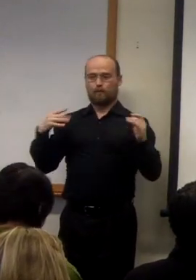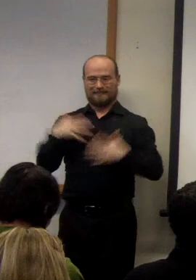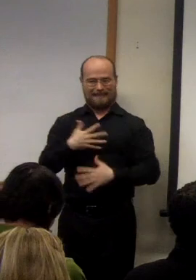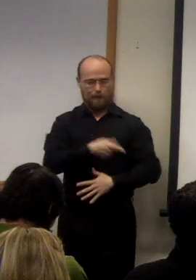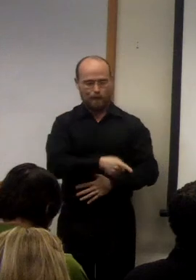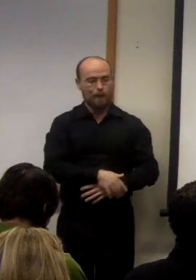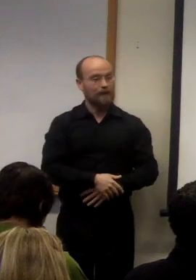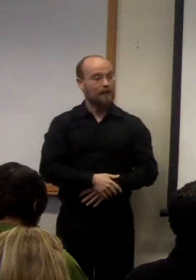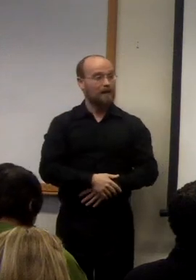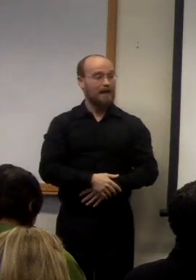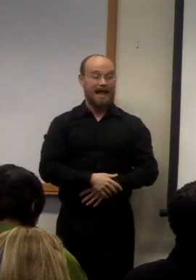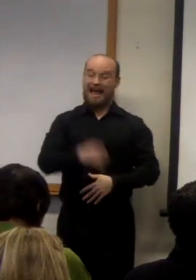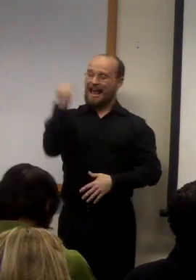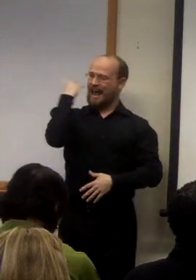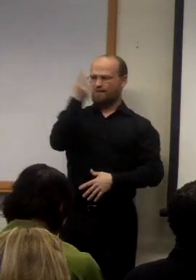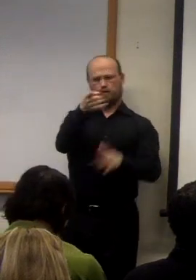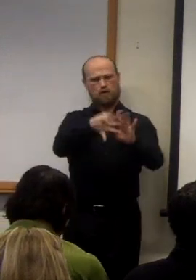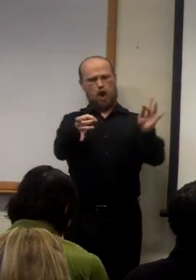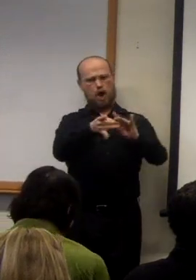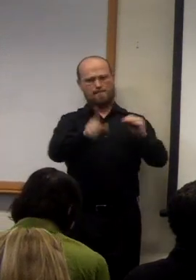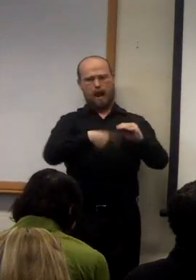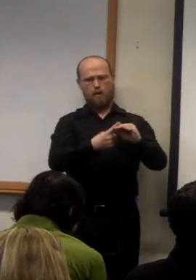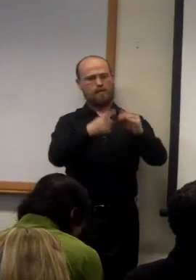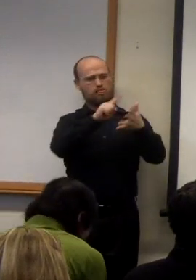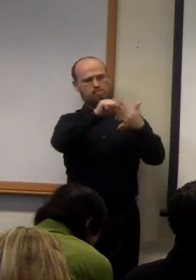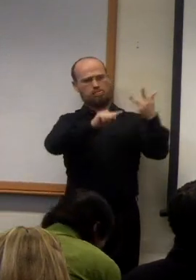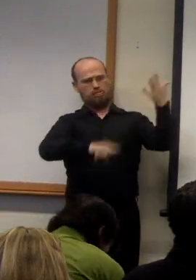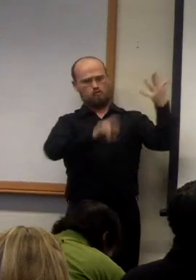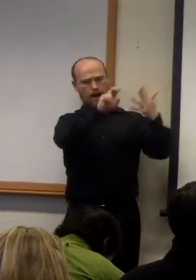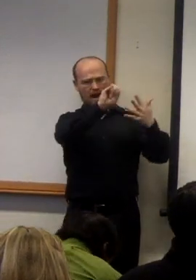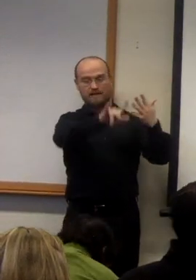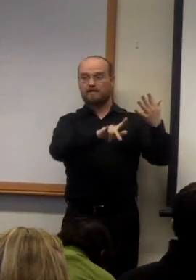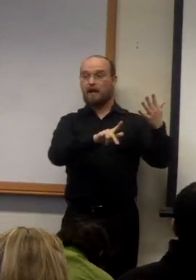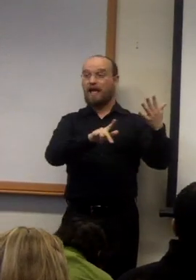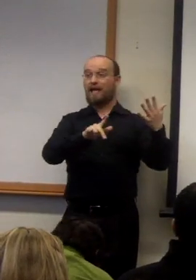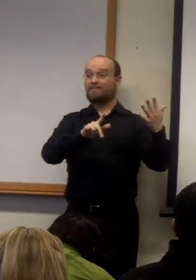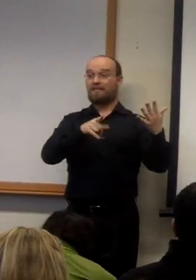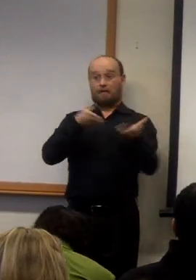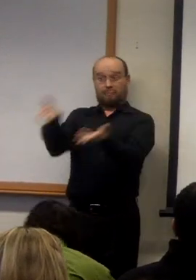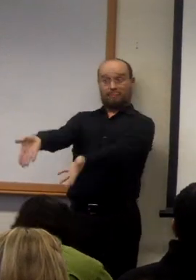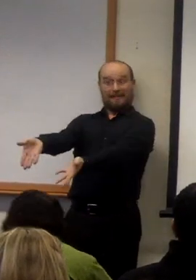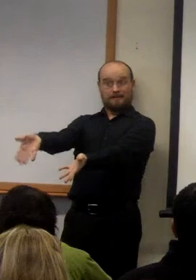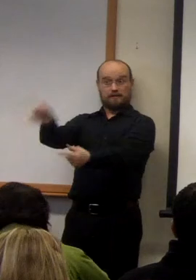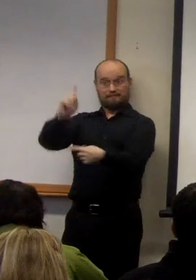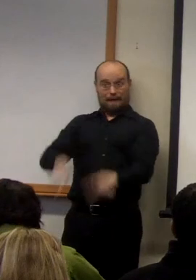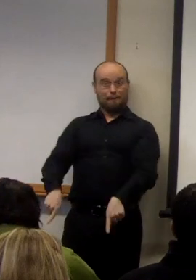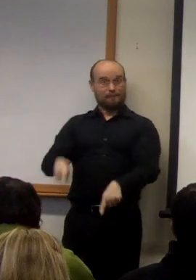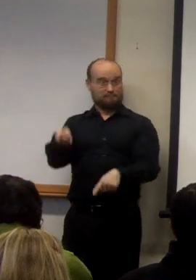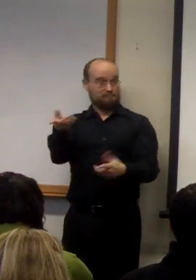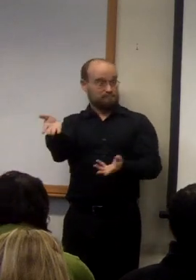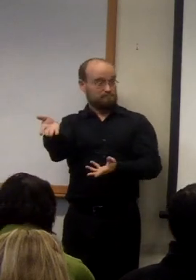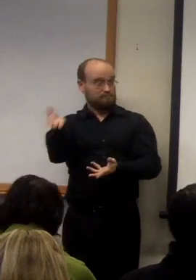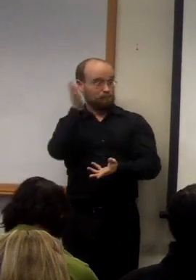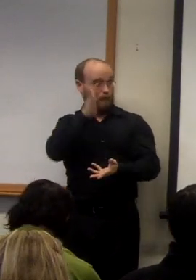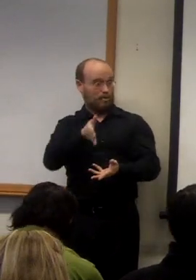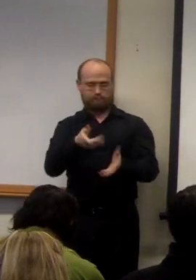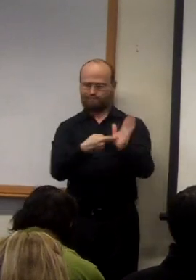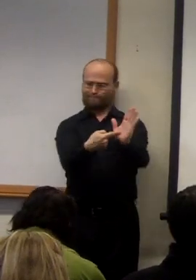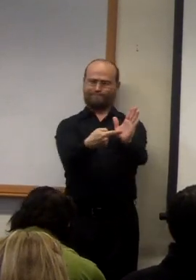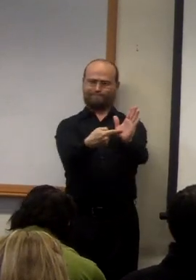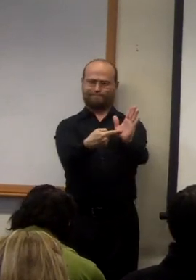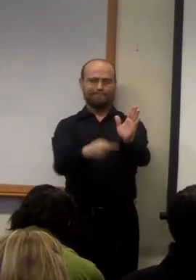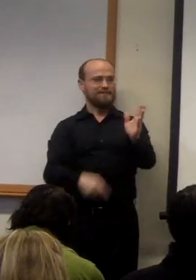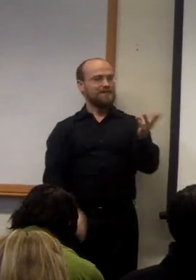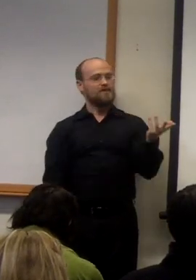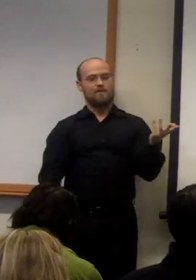basically saying if you're gonna talk about these things, this is what's waiting for you, mm-hmm. Right? And so Assata Shakur,